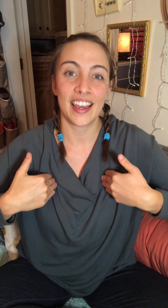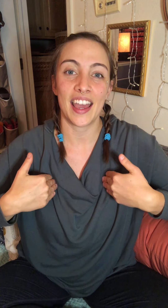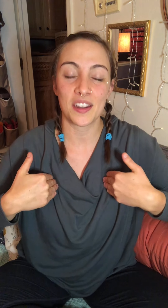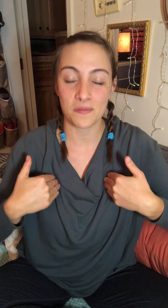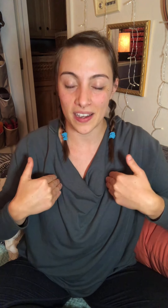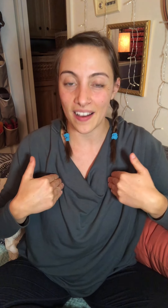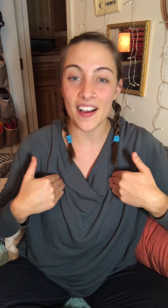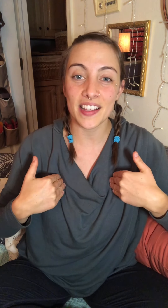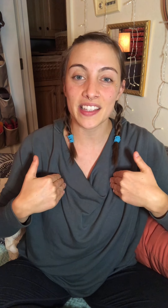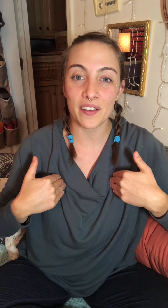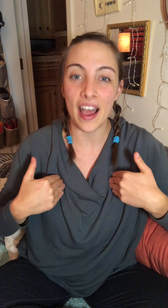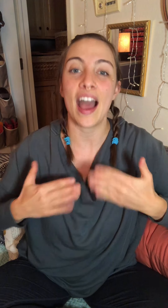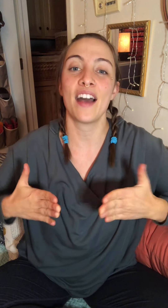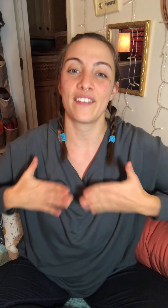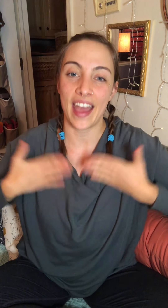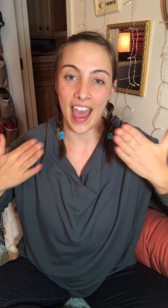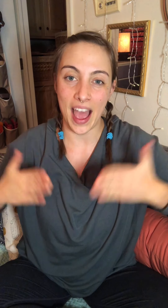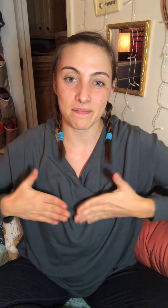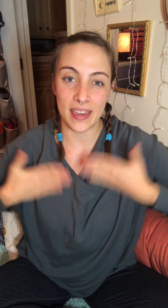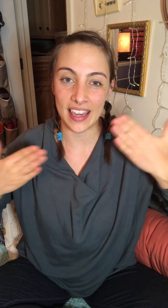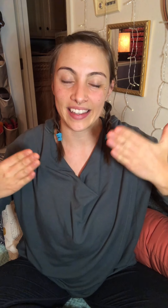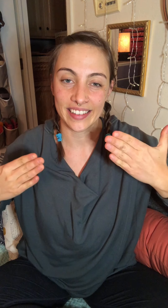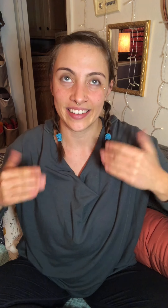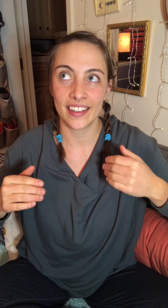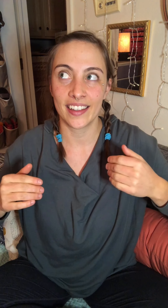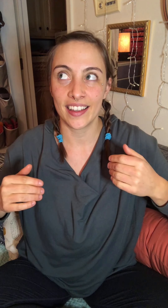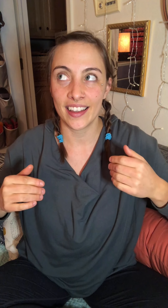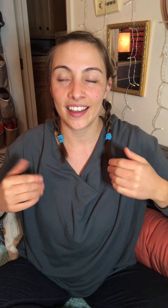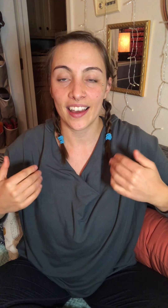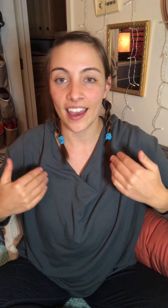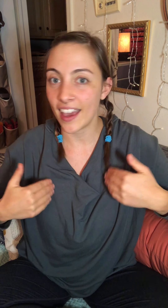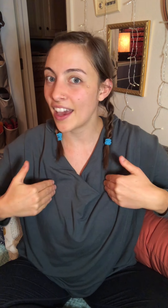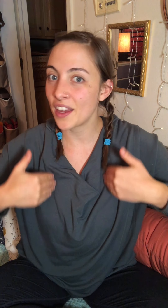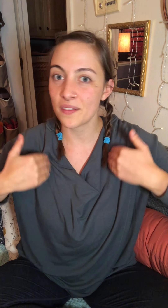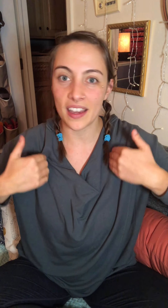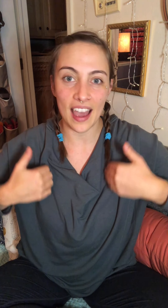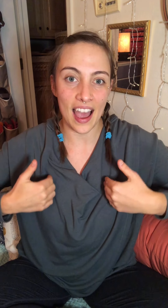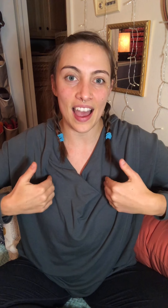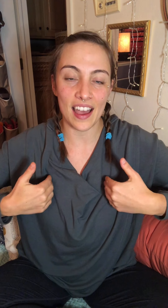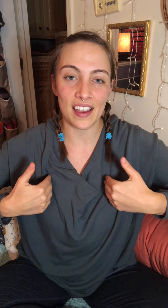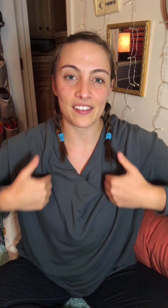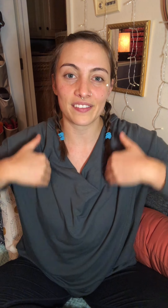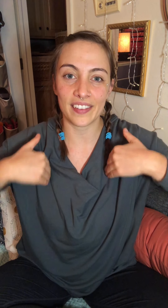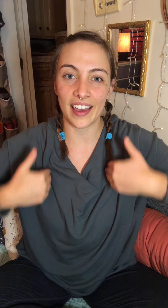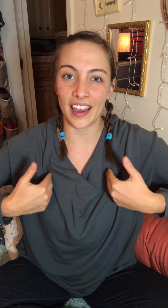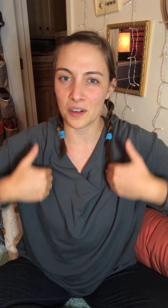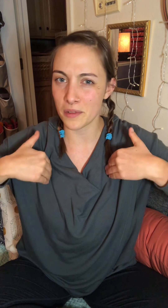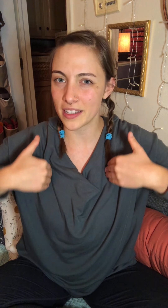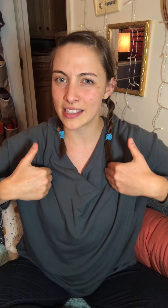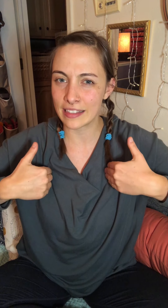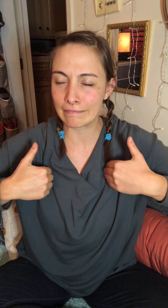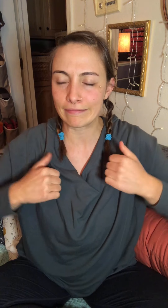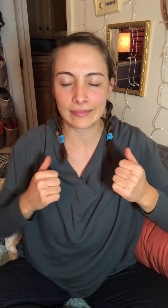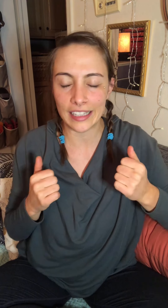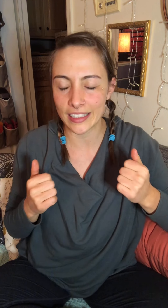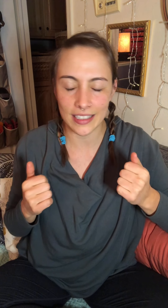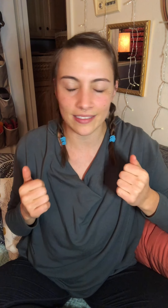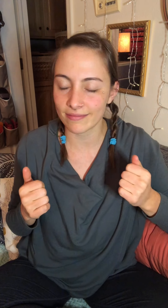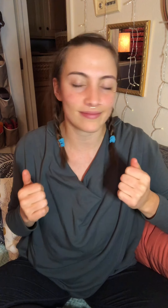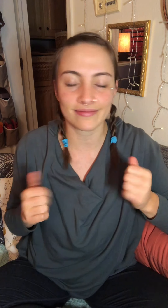and we also have happy. And we have animals.